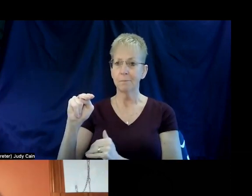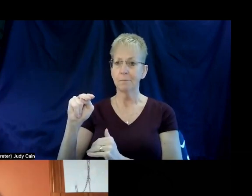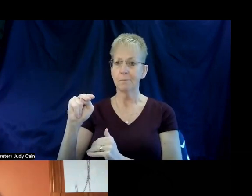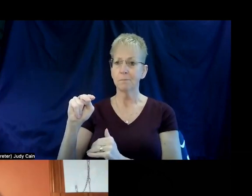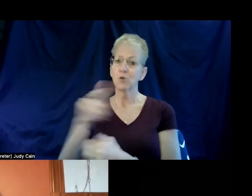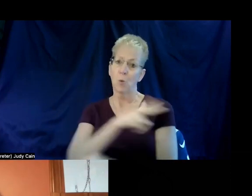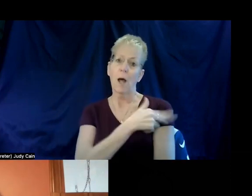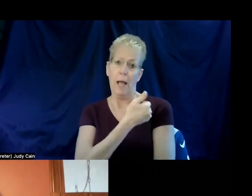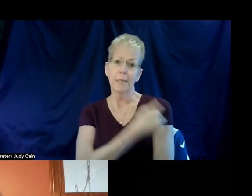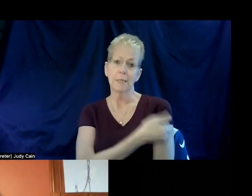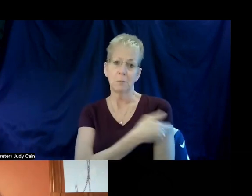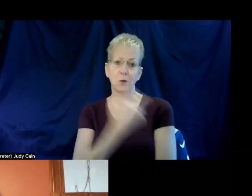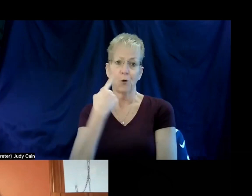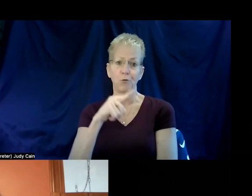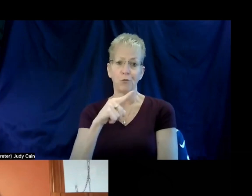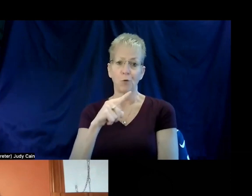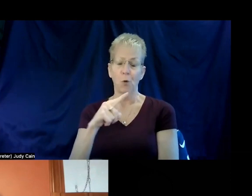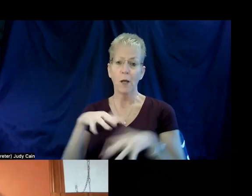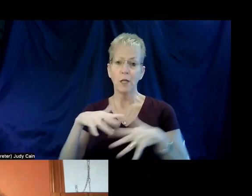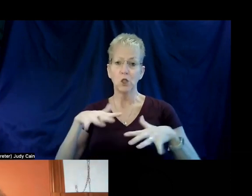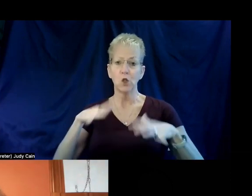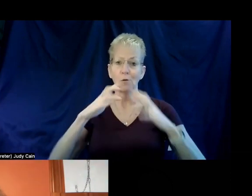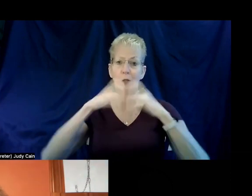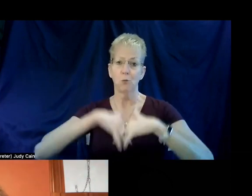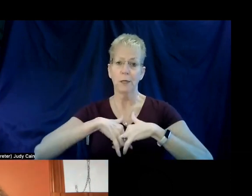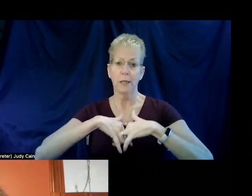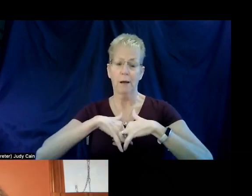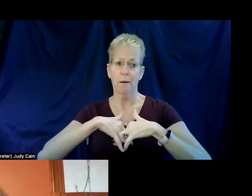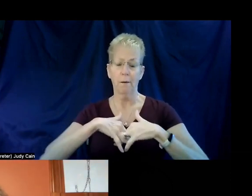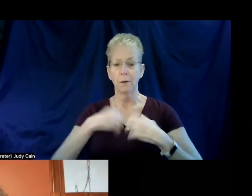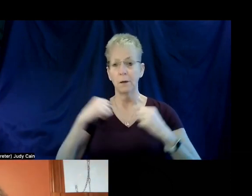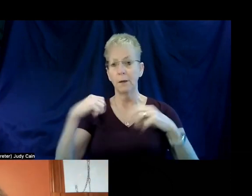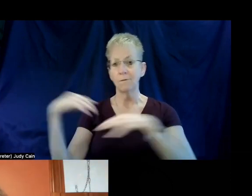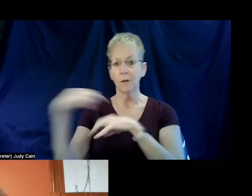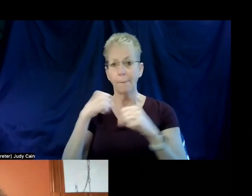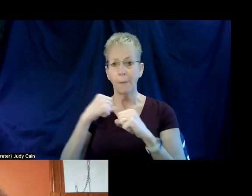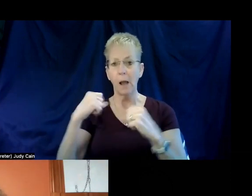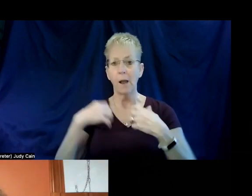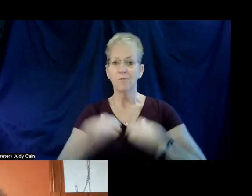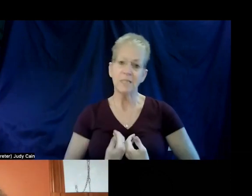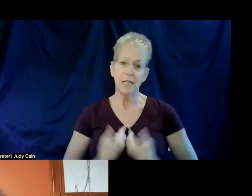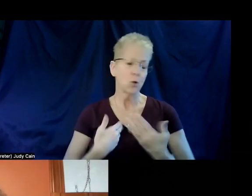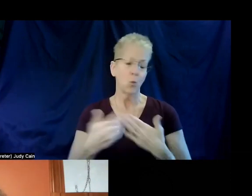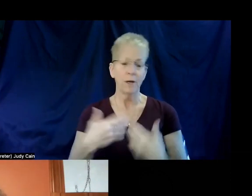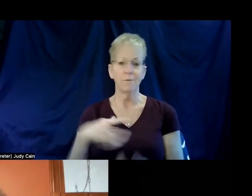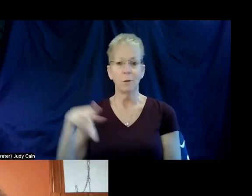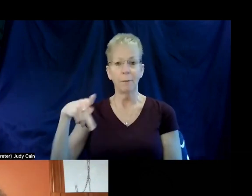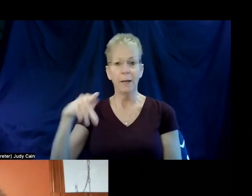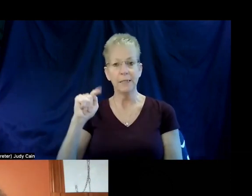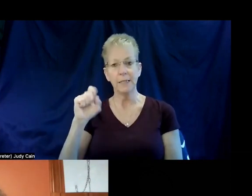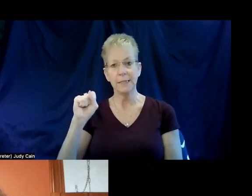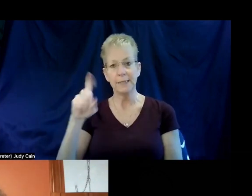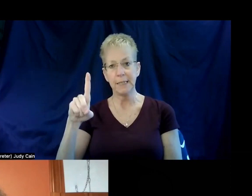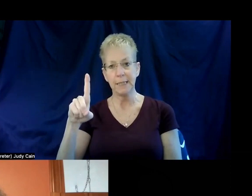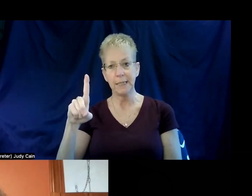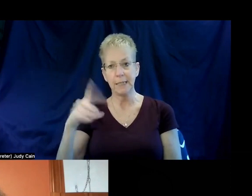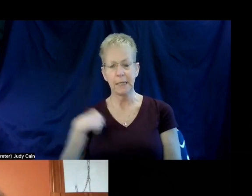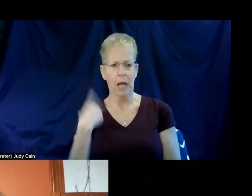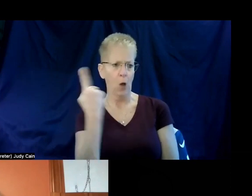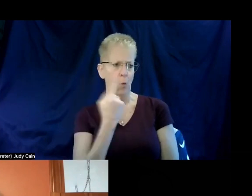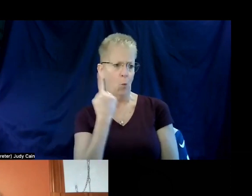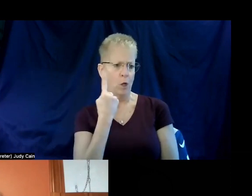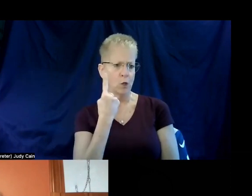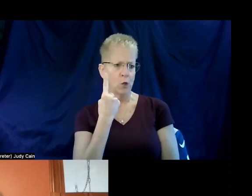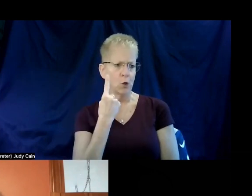hospital for nervous breakdown, combat fatigue, or whatever. And I wrote a lot about wondering what it would be like to put a bullet through his